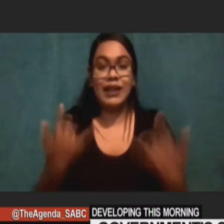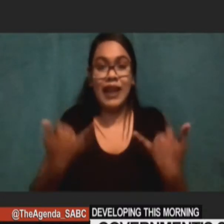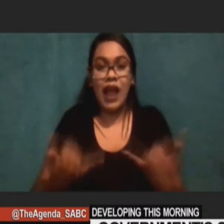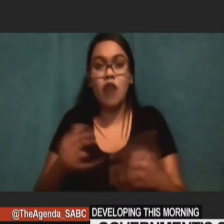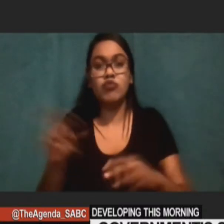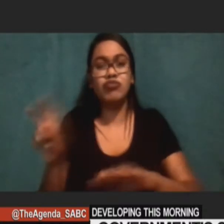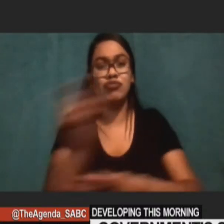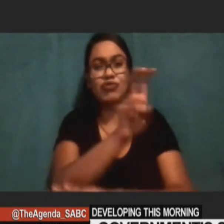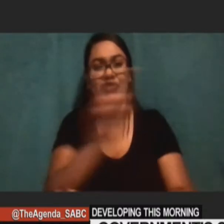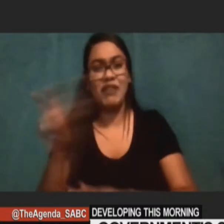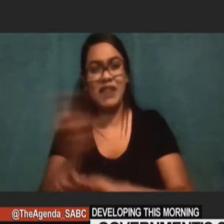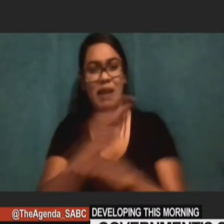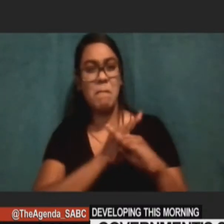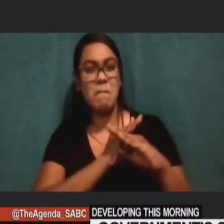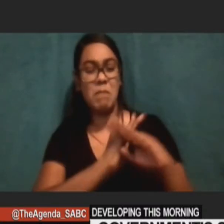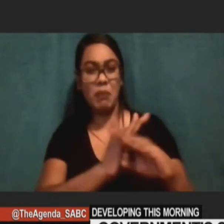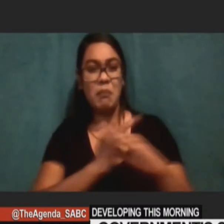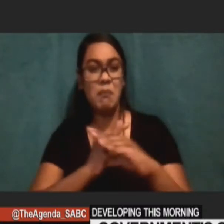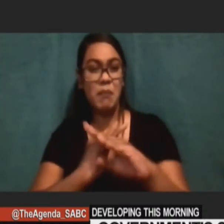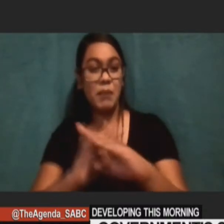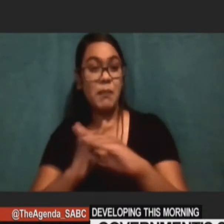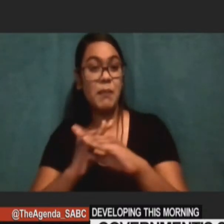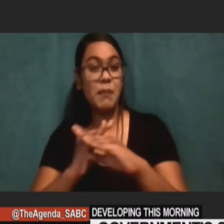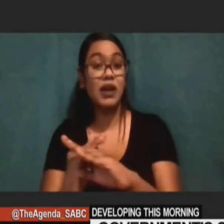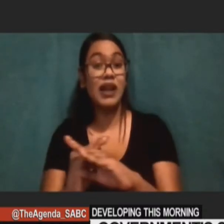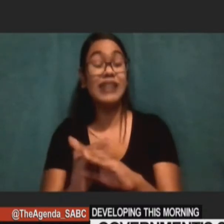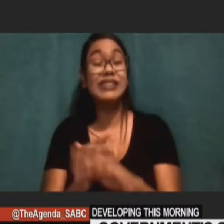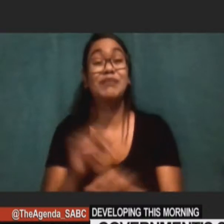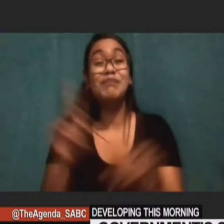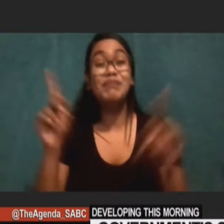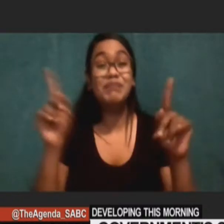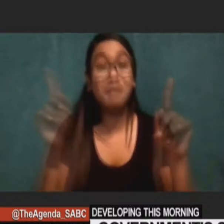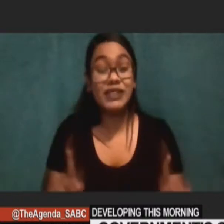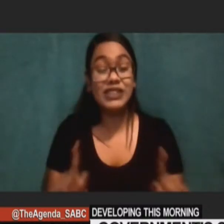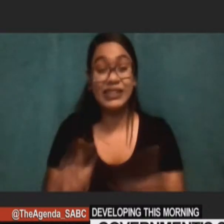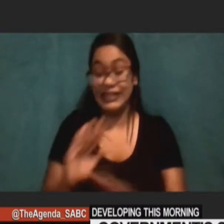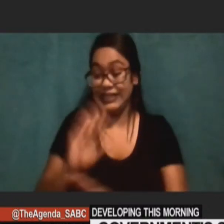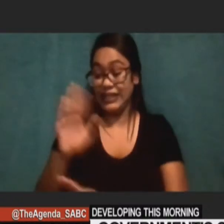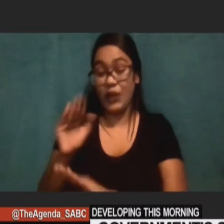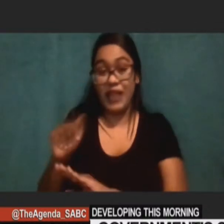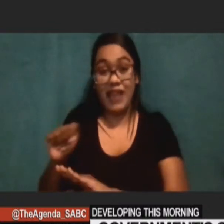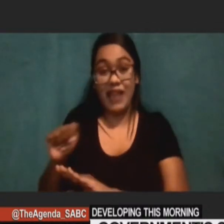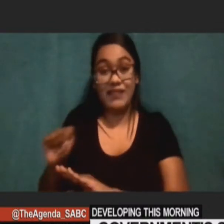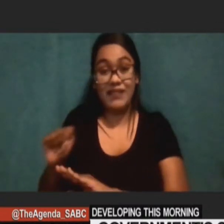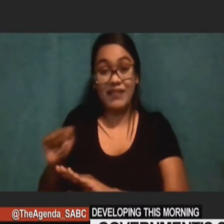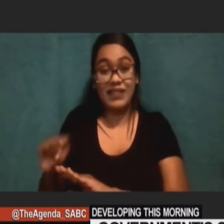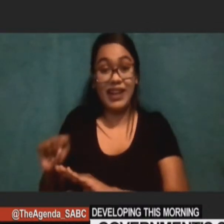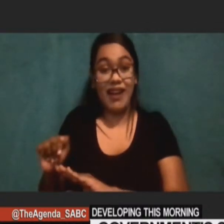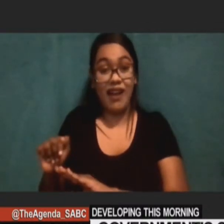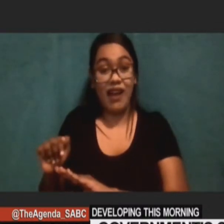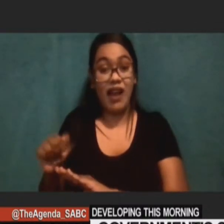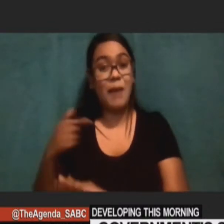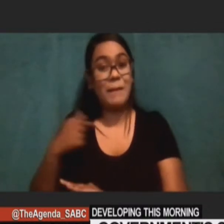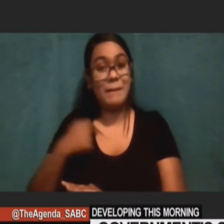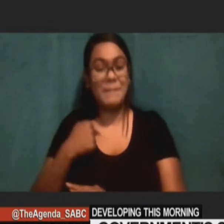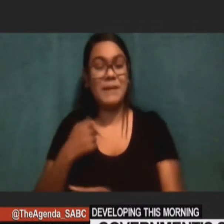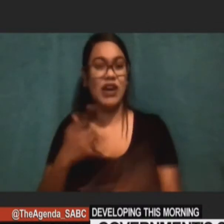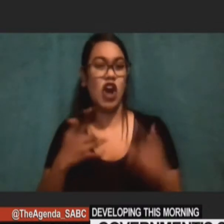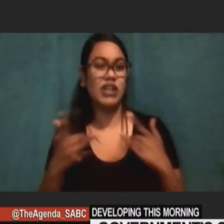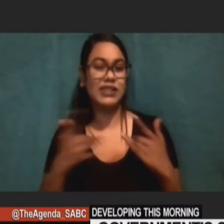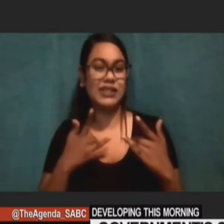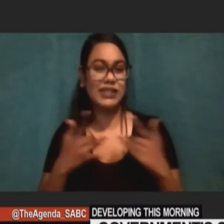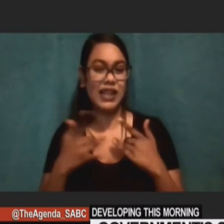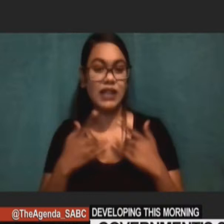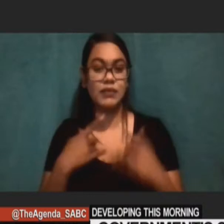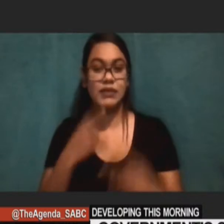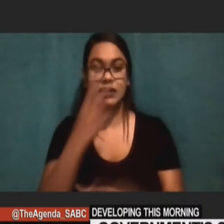restrictions imposed by a fellow African country. I have since seen that there's about 3 other African countries that